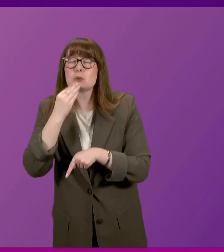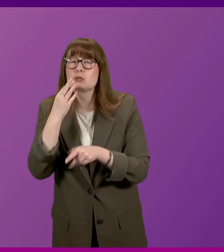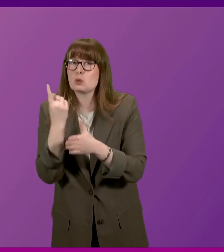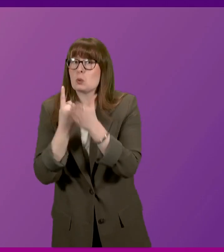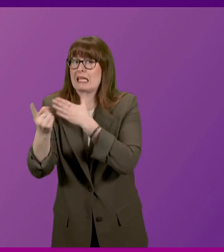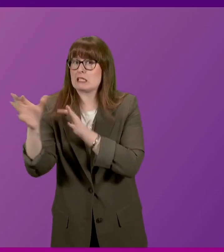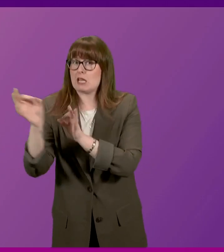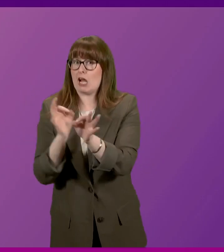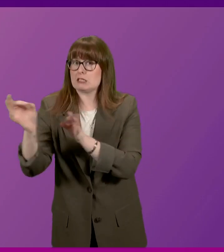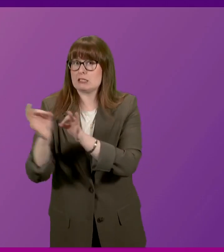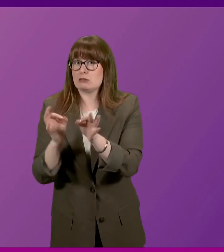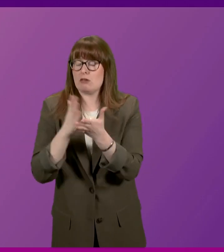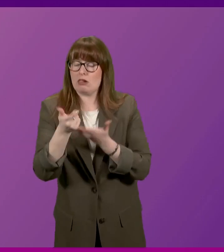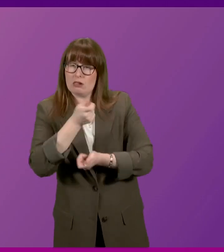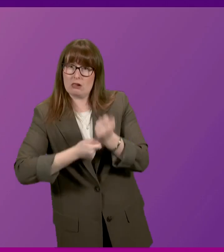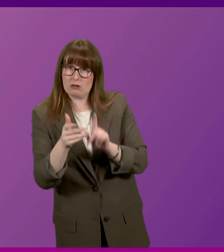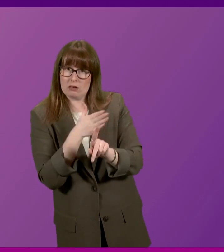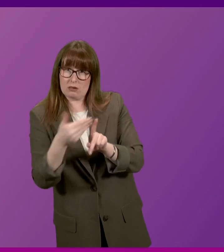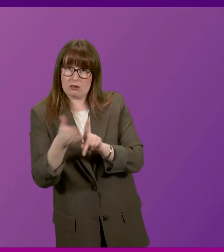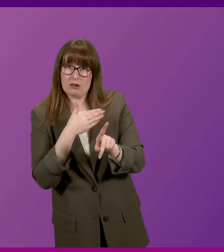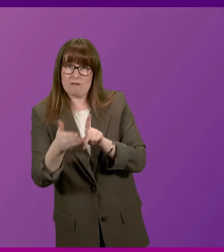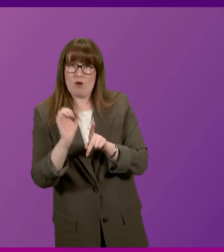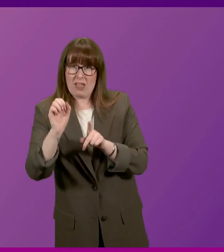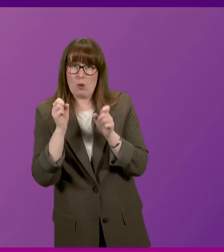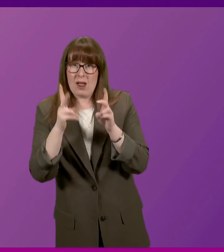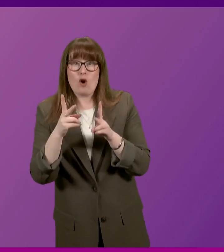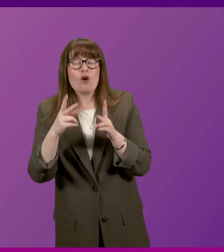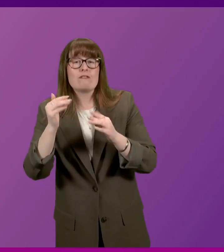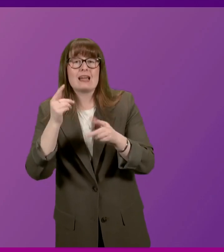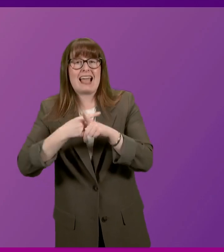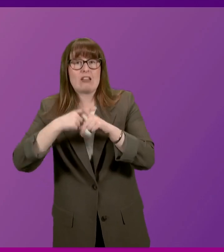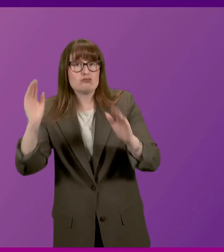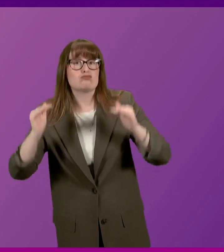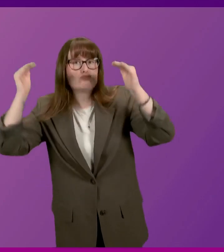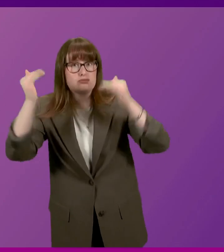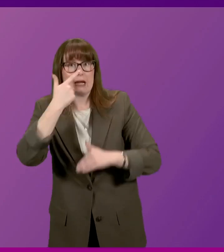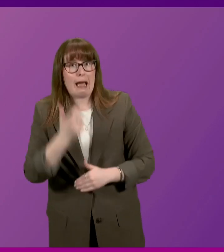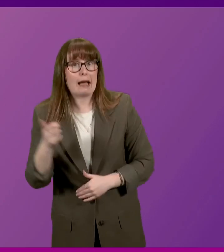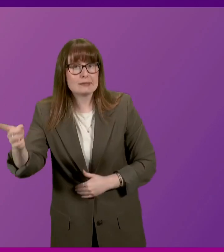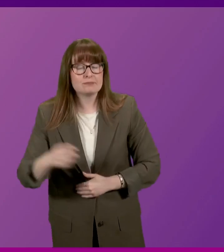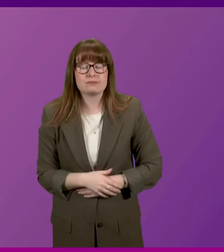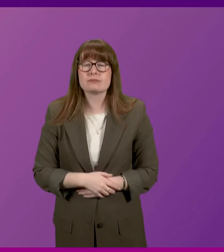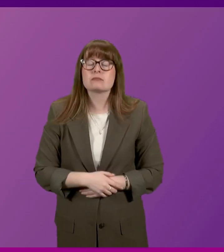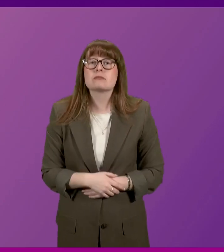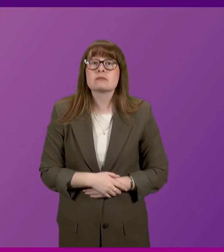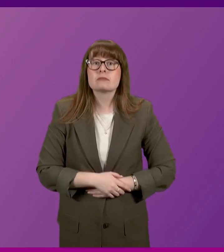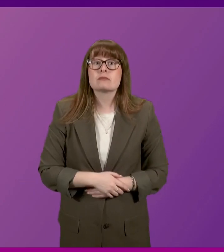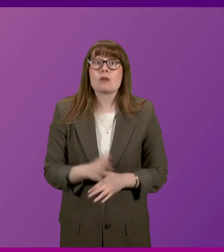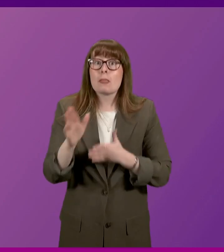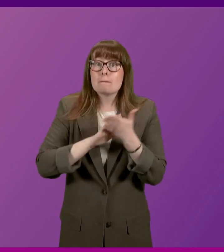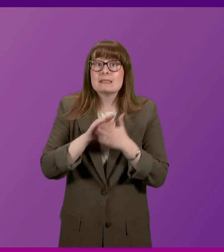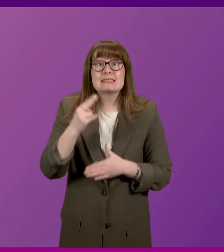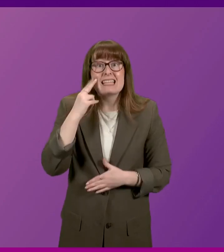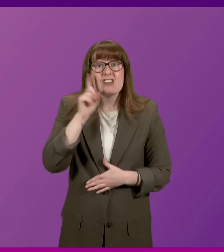tactics to exploit that and exploit their command of English if they're hearing perpetrators. Which meant that deaf women